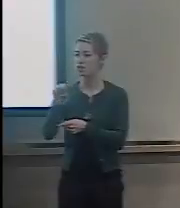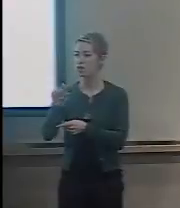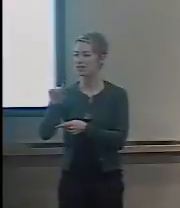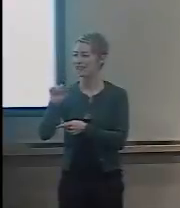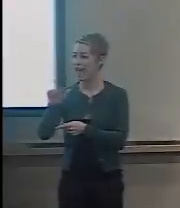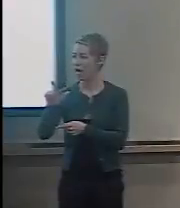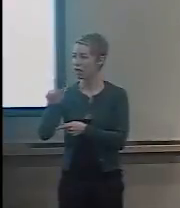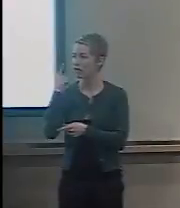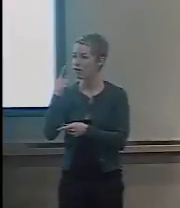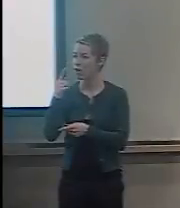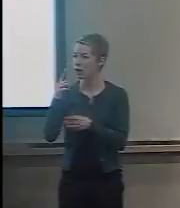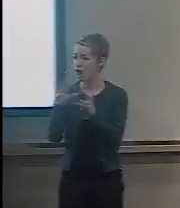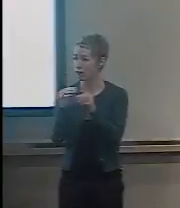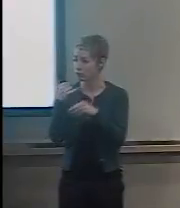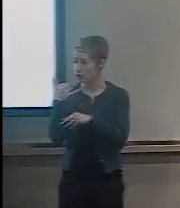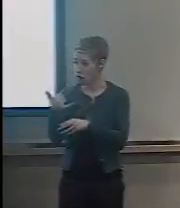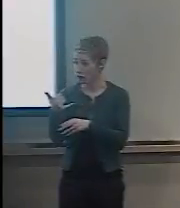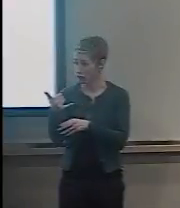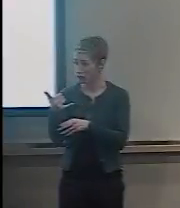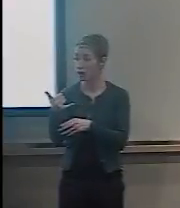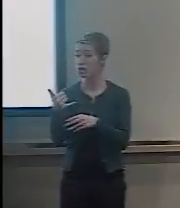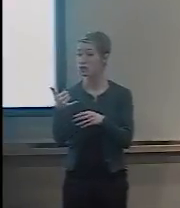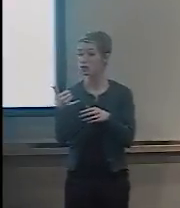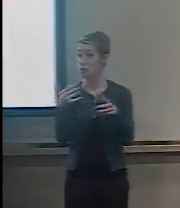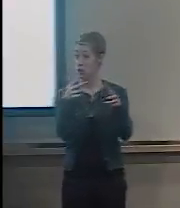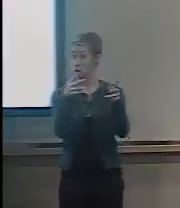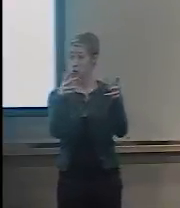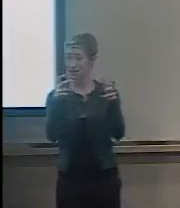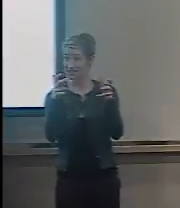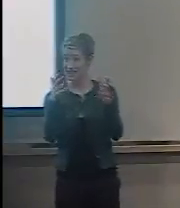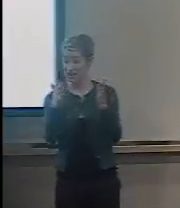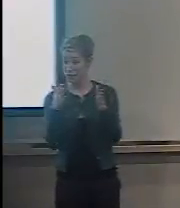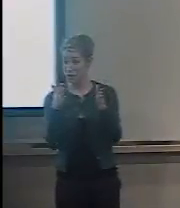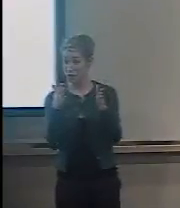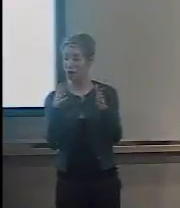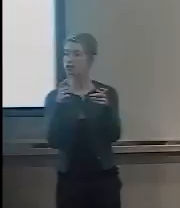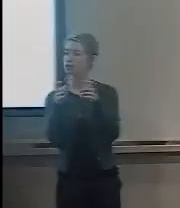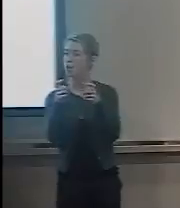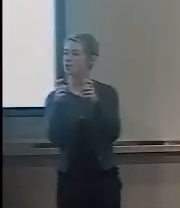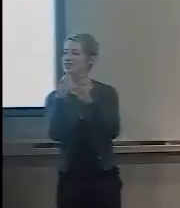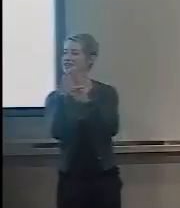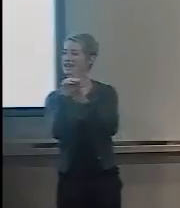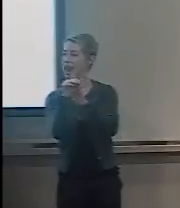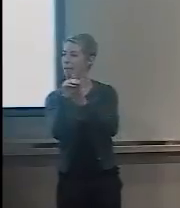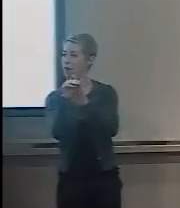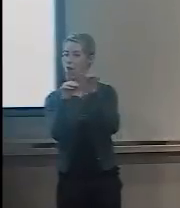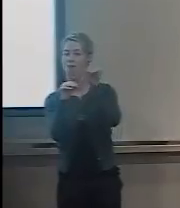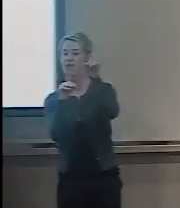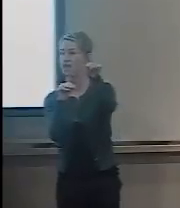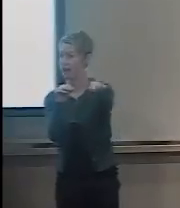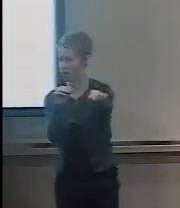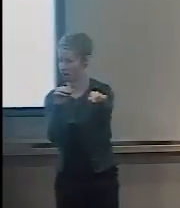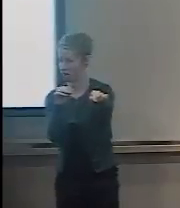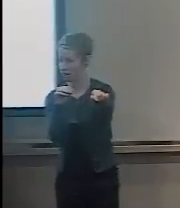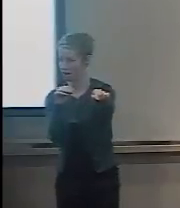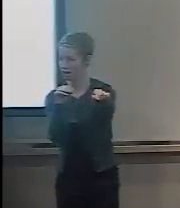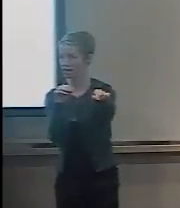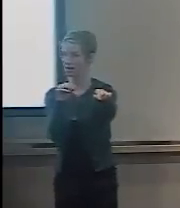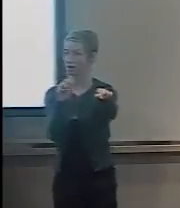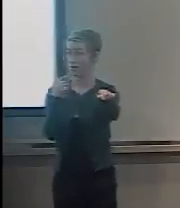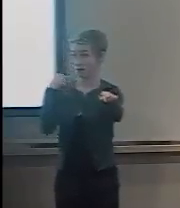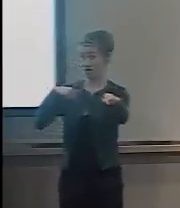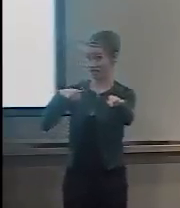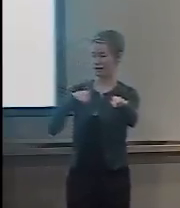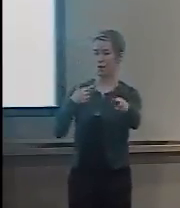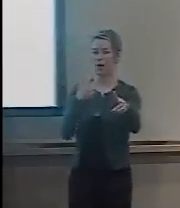conference calling, where the receiving end can direct the camera on the far end. Here what I'm saying is I'd like to say, I want to